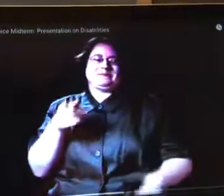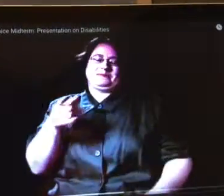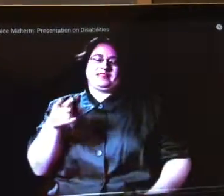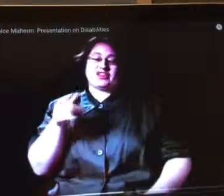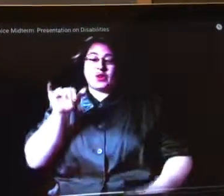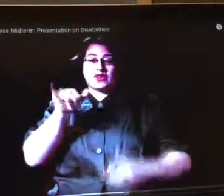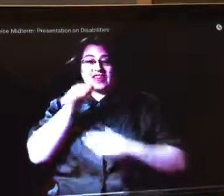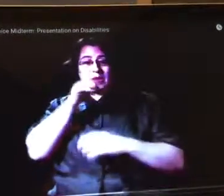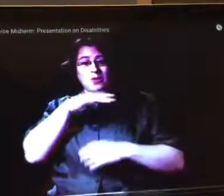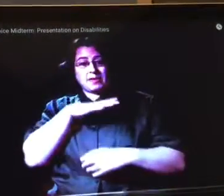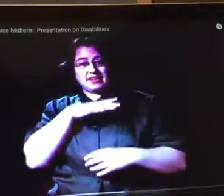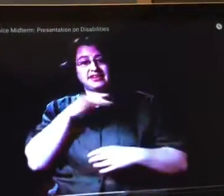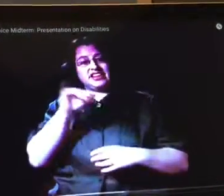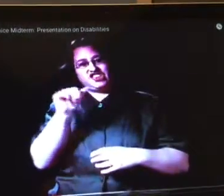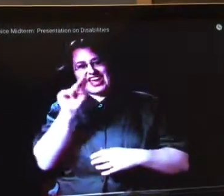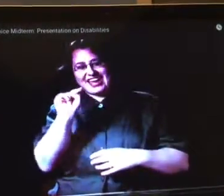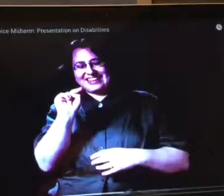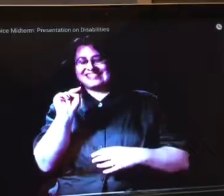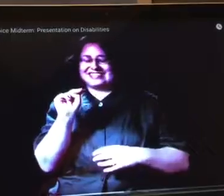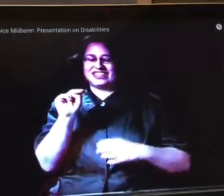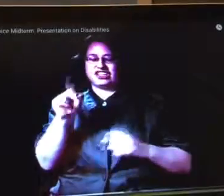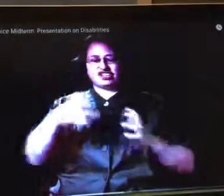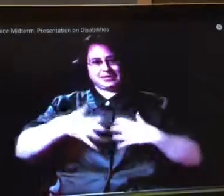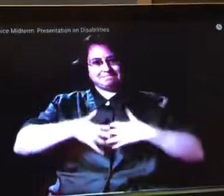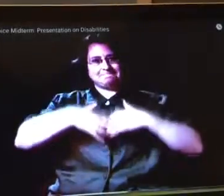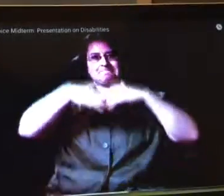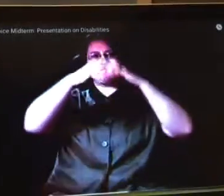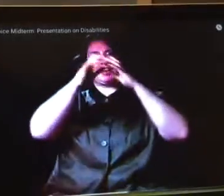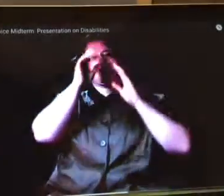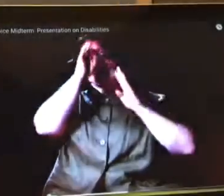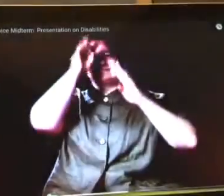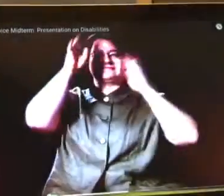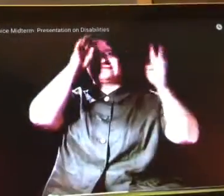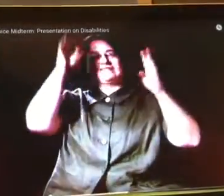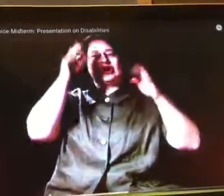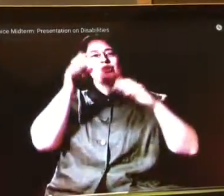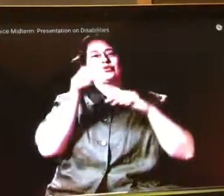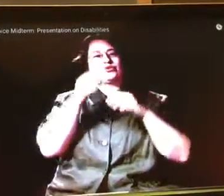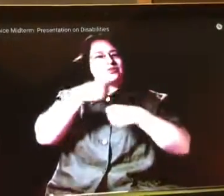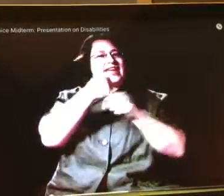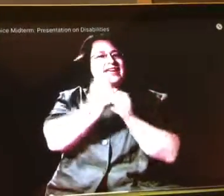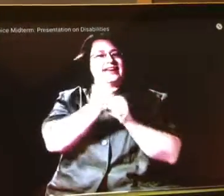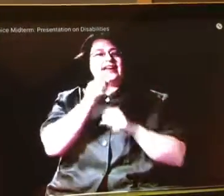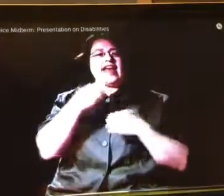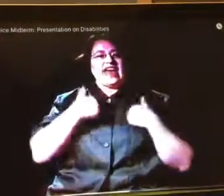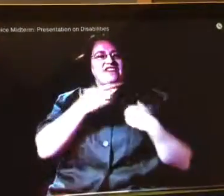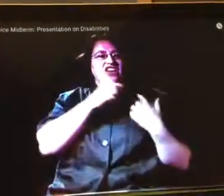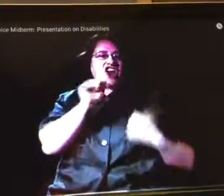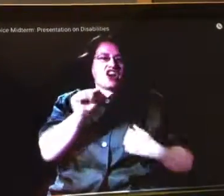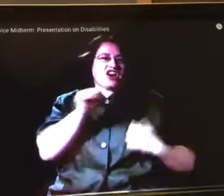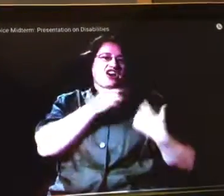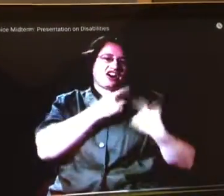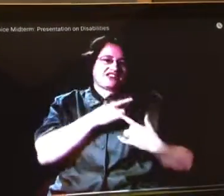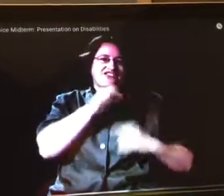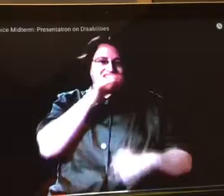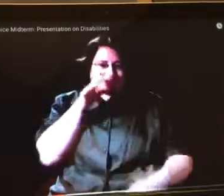The people that own the farm gave it to their son for physical therapy because the amount of farms from Minnesota to Wisconsin are about the